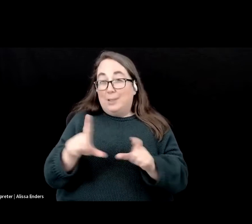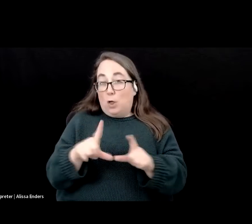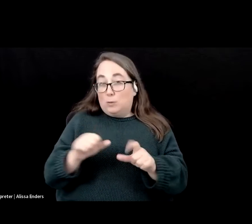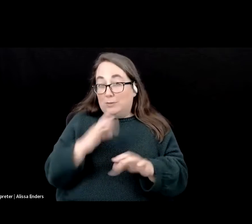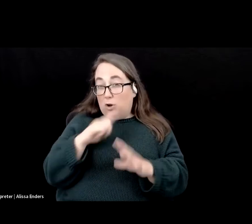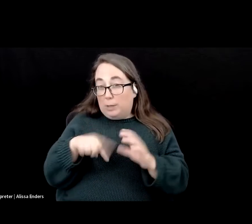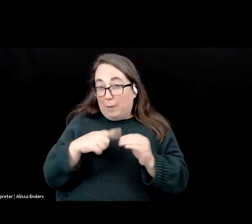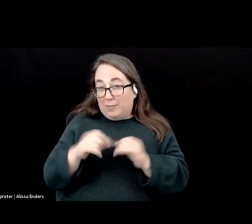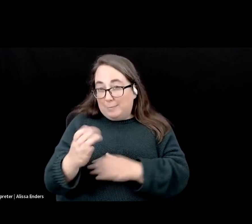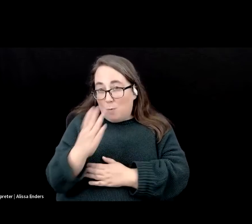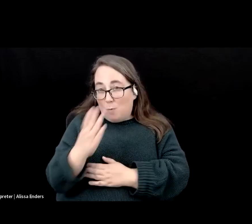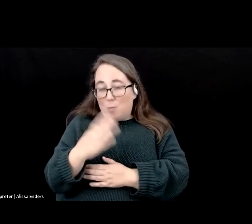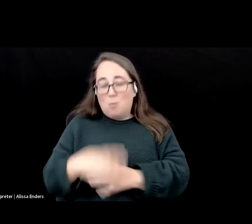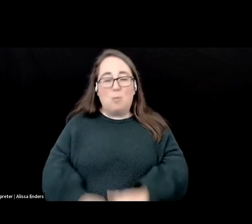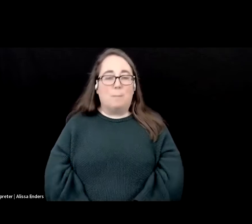some more.